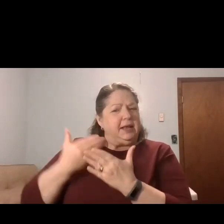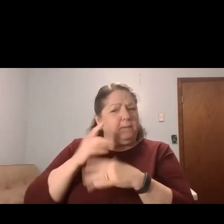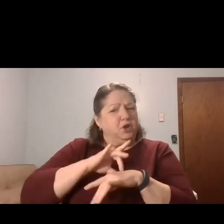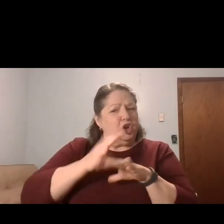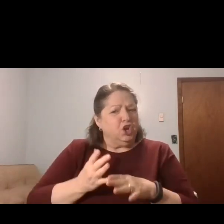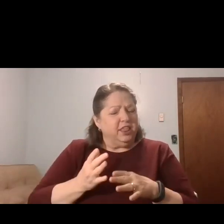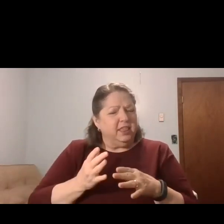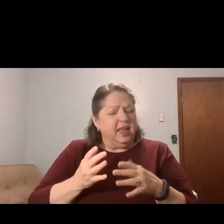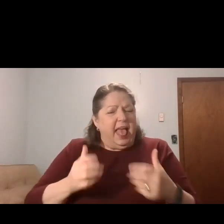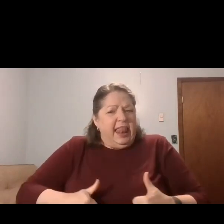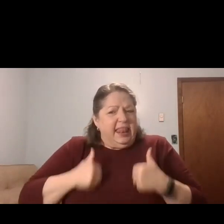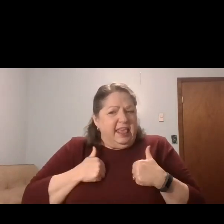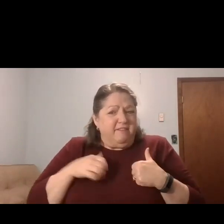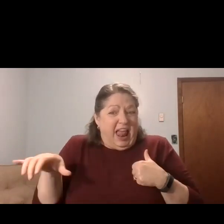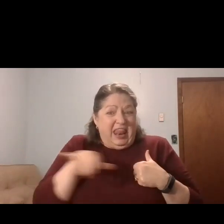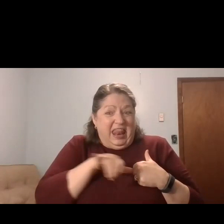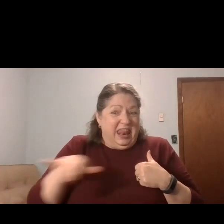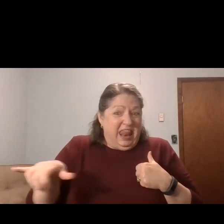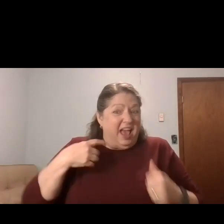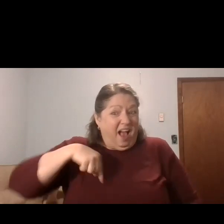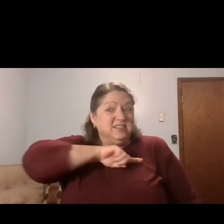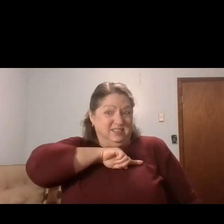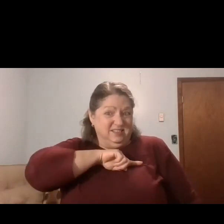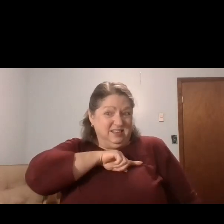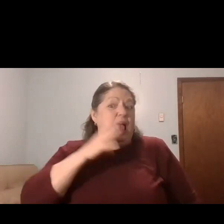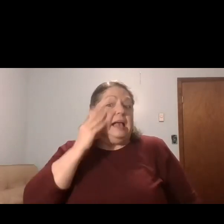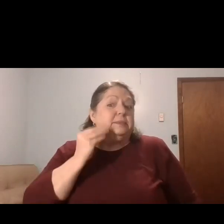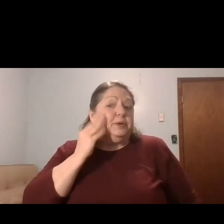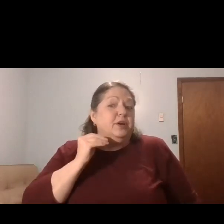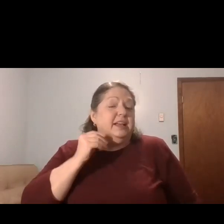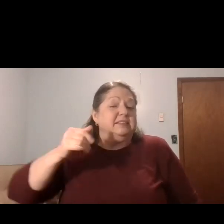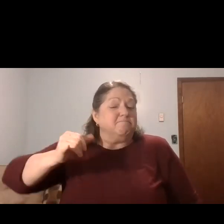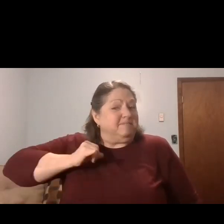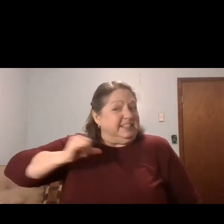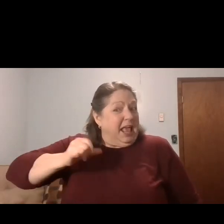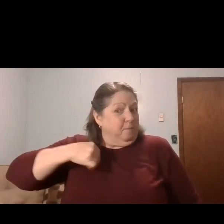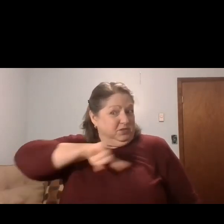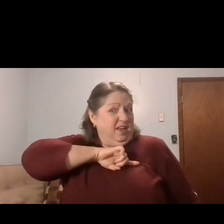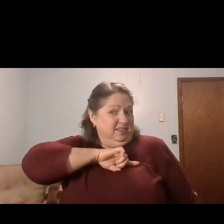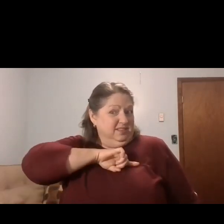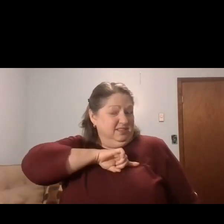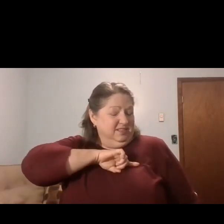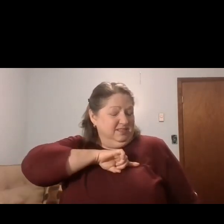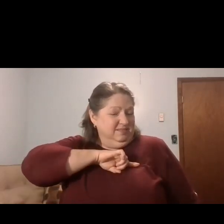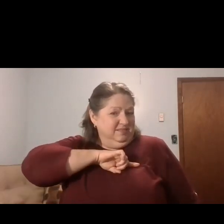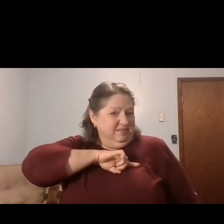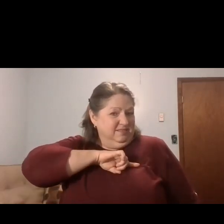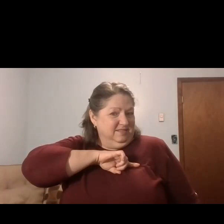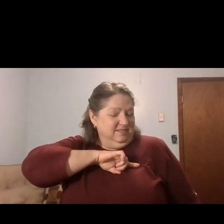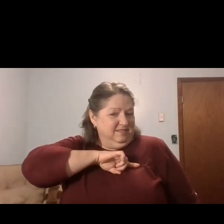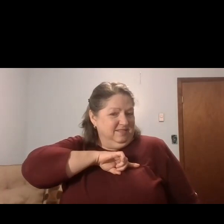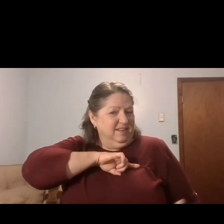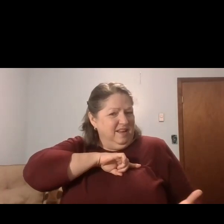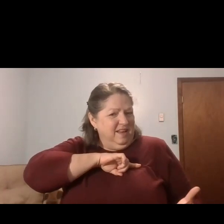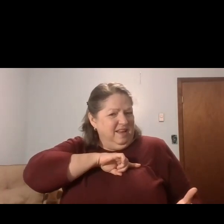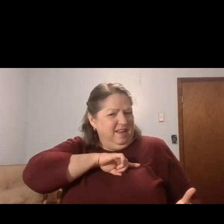become like him, sons and daughters and children of God. And that's why John 1:12 says, yet to all